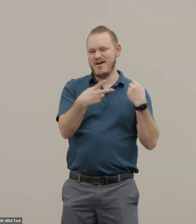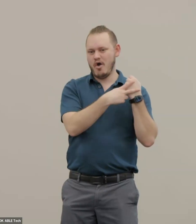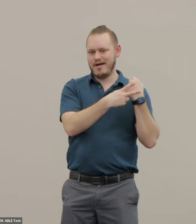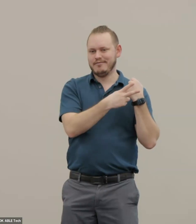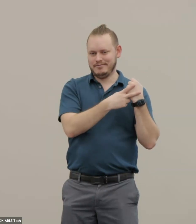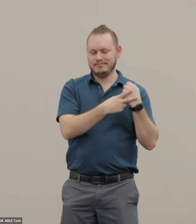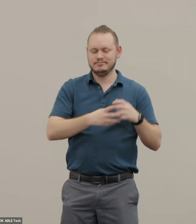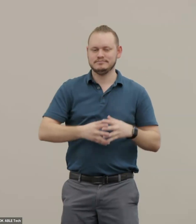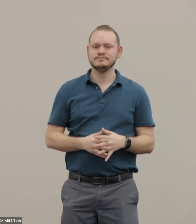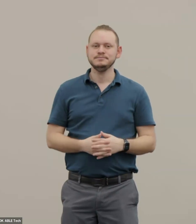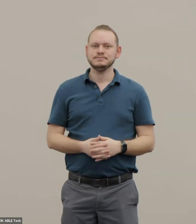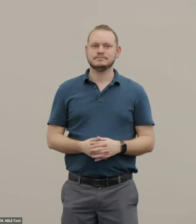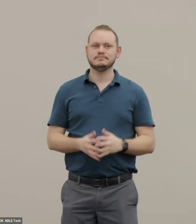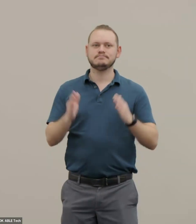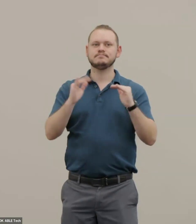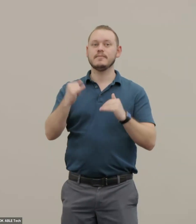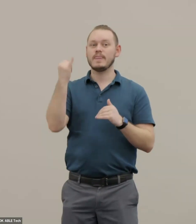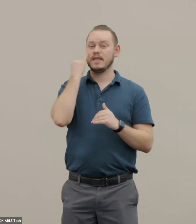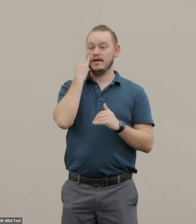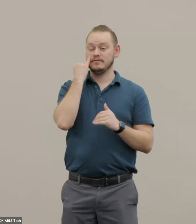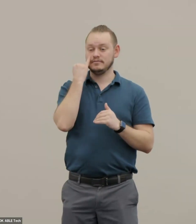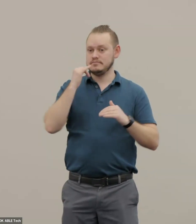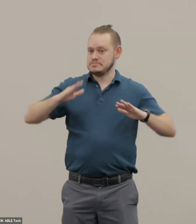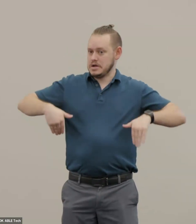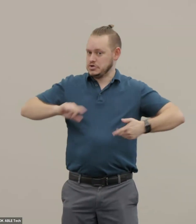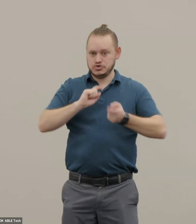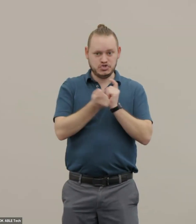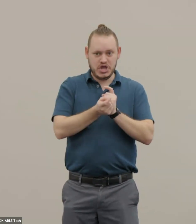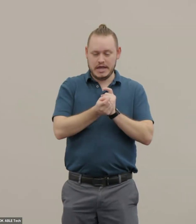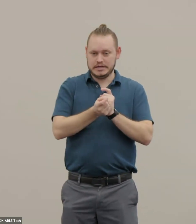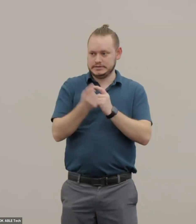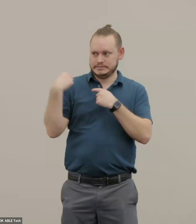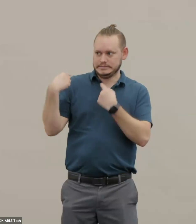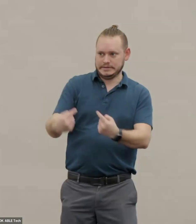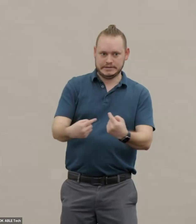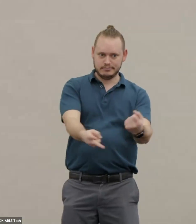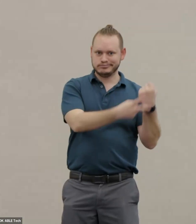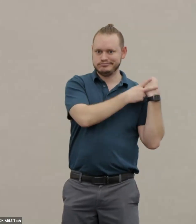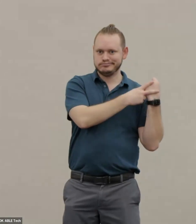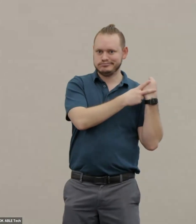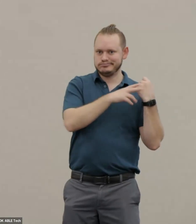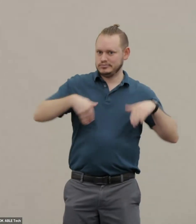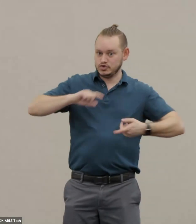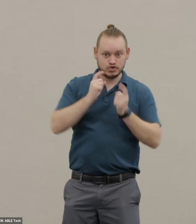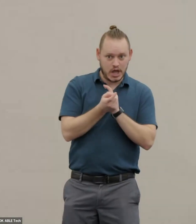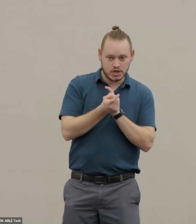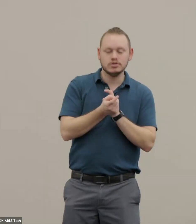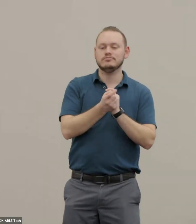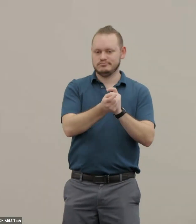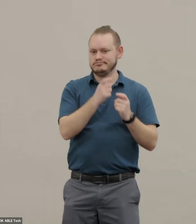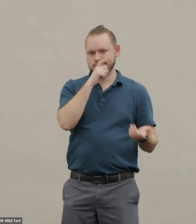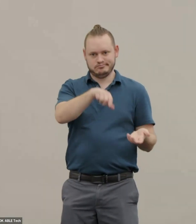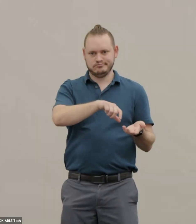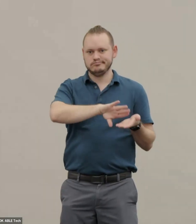And if the content has not been changed since it was archived, that also falls in line. All